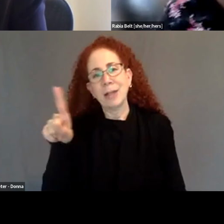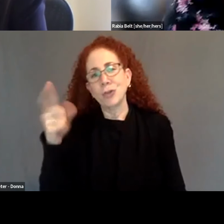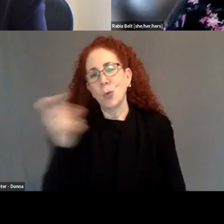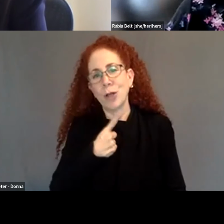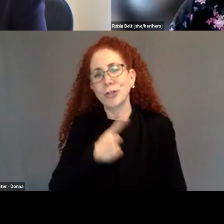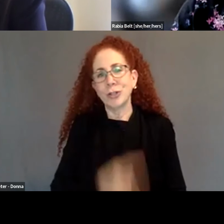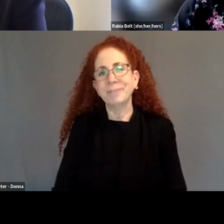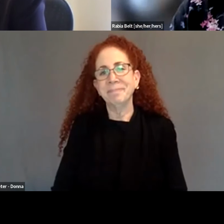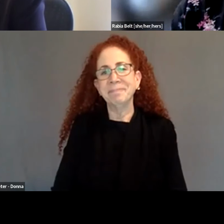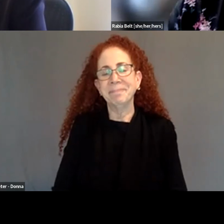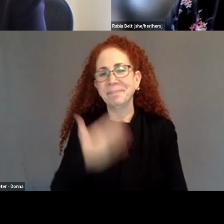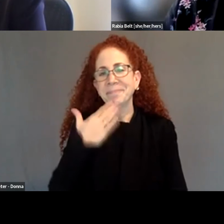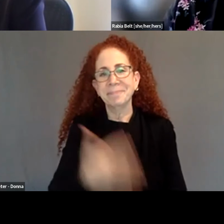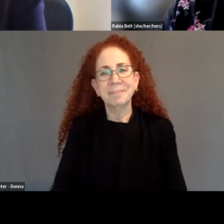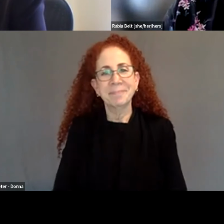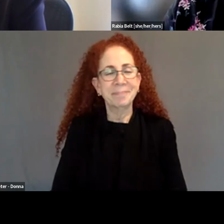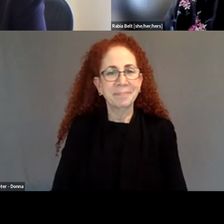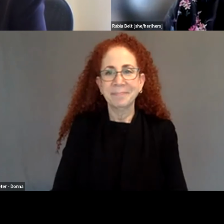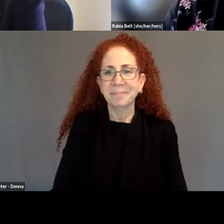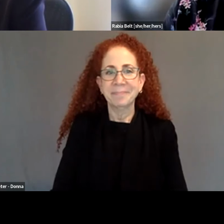generative question. Thank you for that.